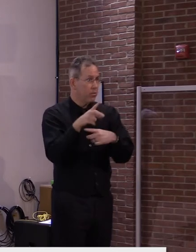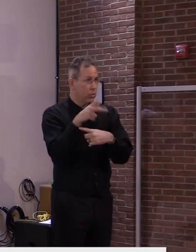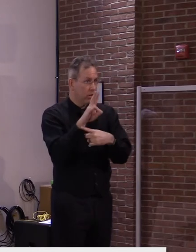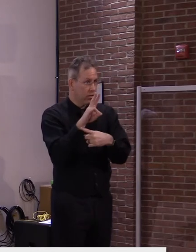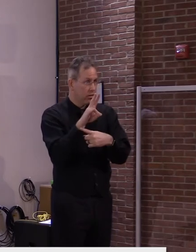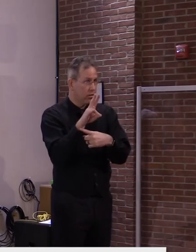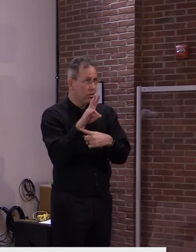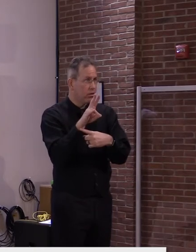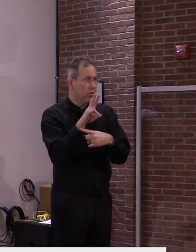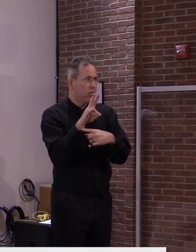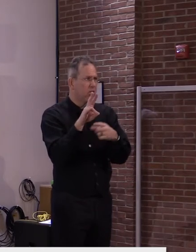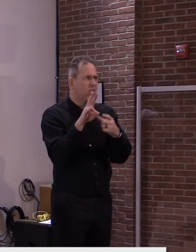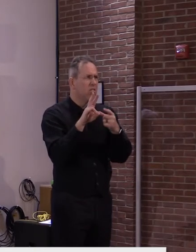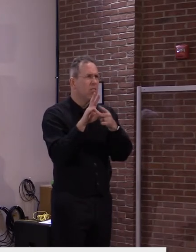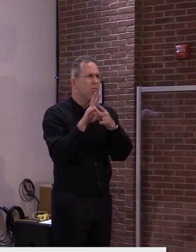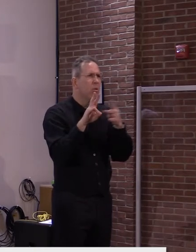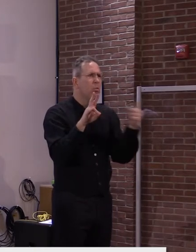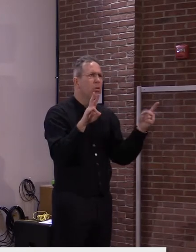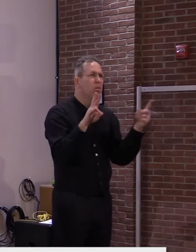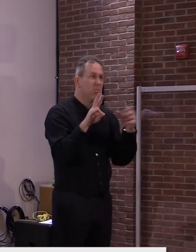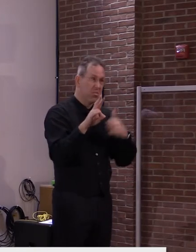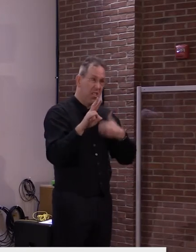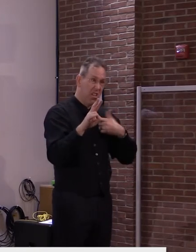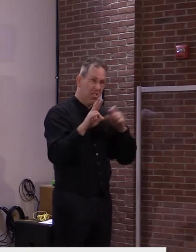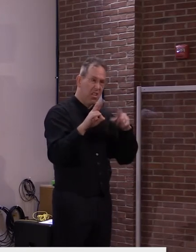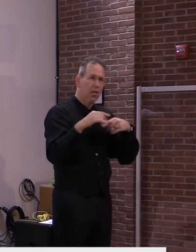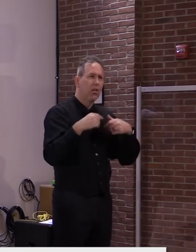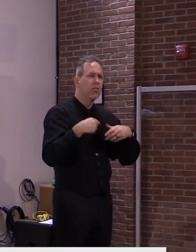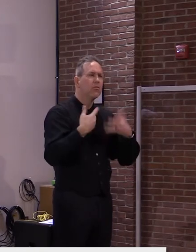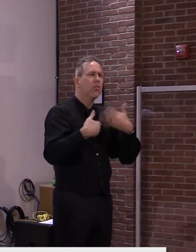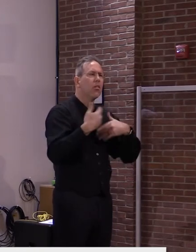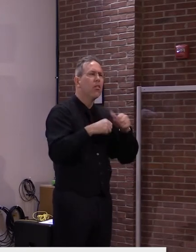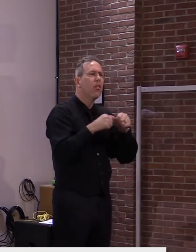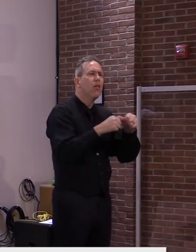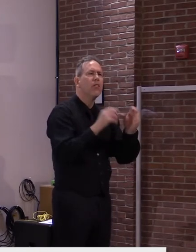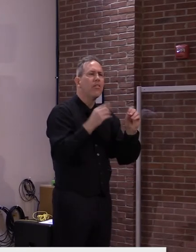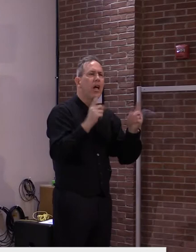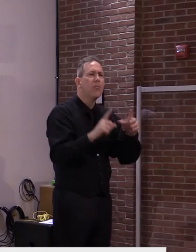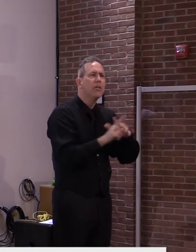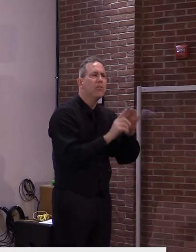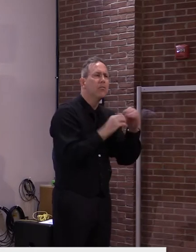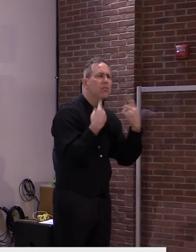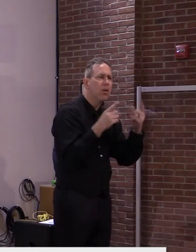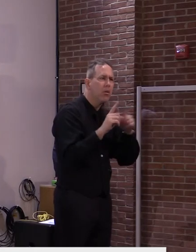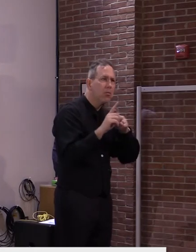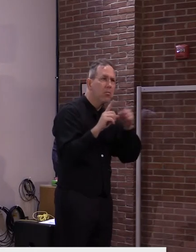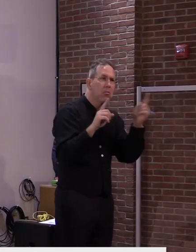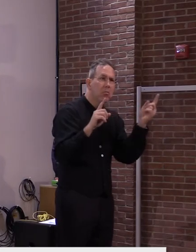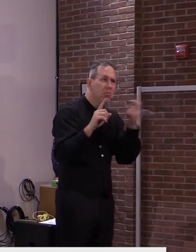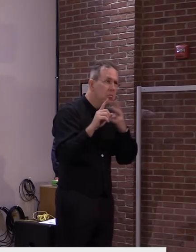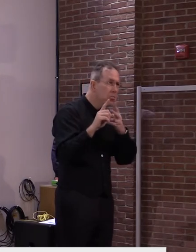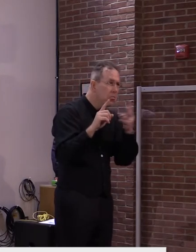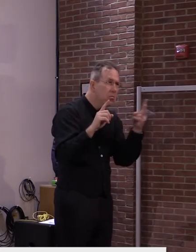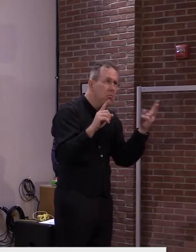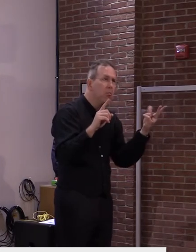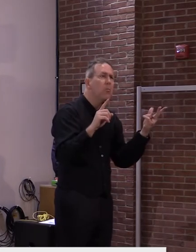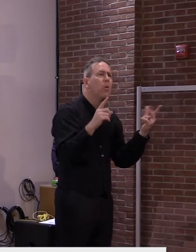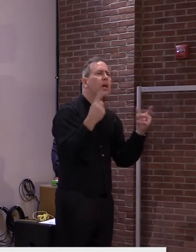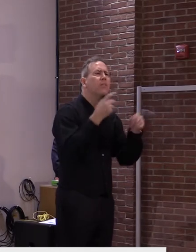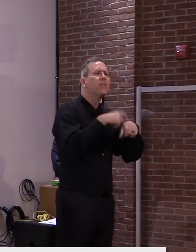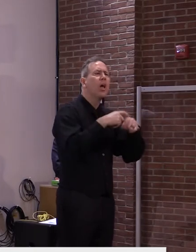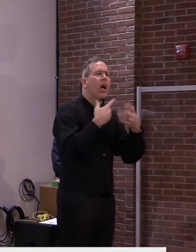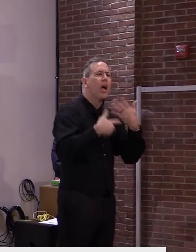yet nothing's going on there at all, and everybody's recovered, and things have been fine, but it may still show up on the